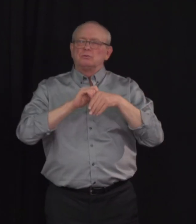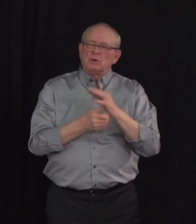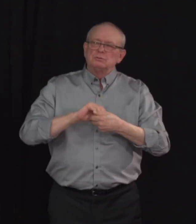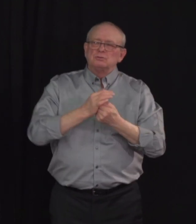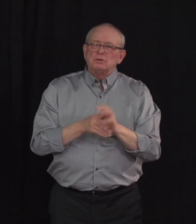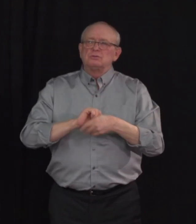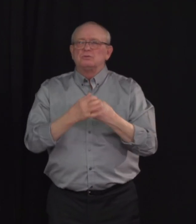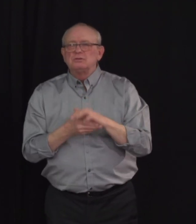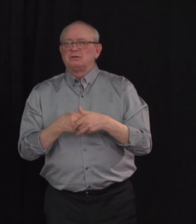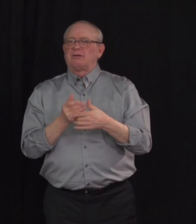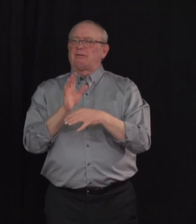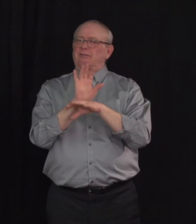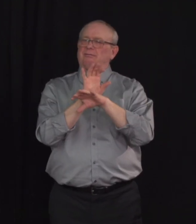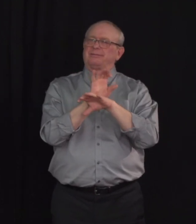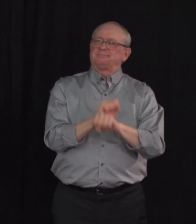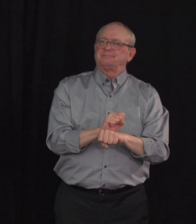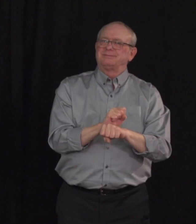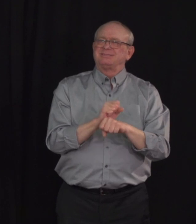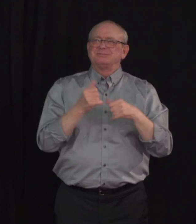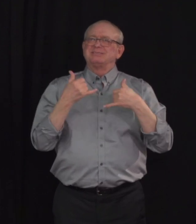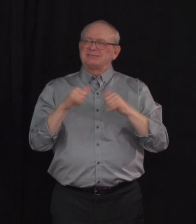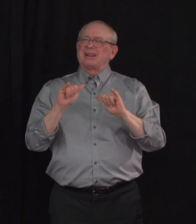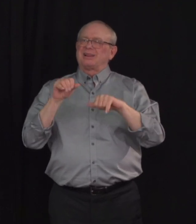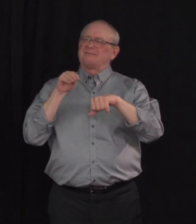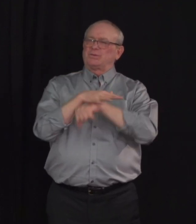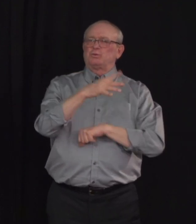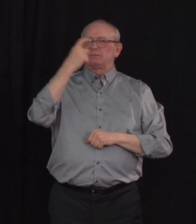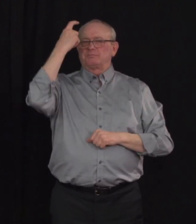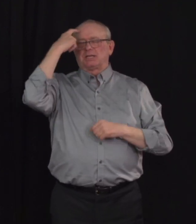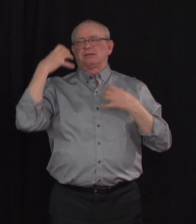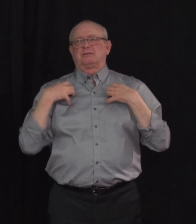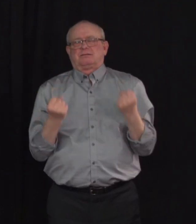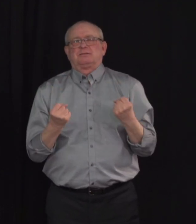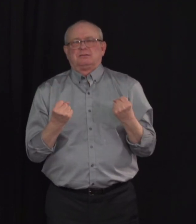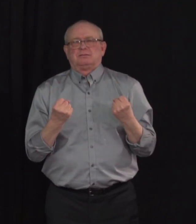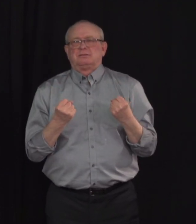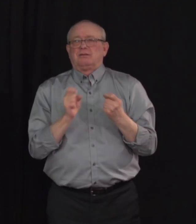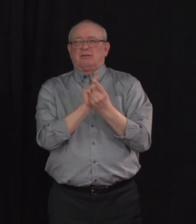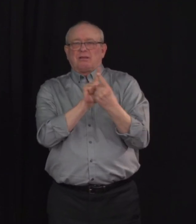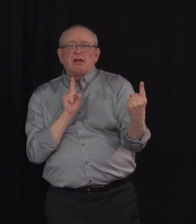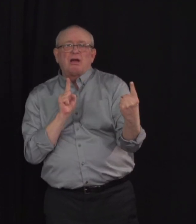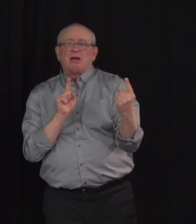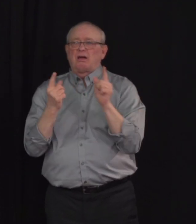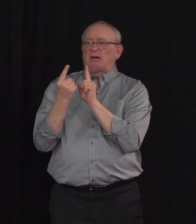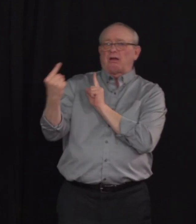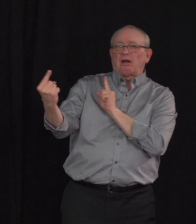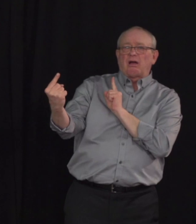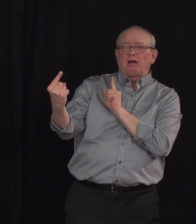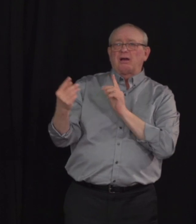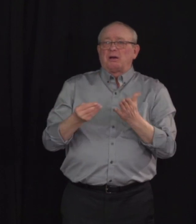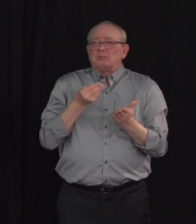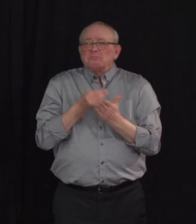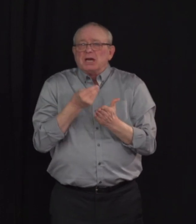well-being. Isolation, staying distanced from one another, financial hardships, remote learning, teleworking,